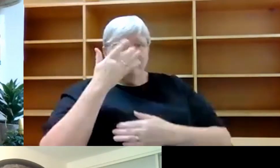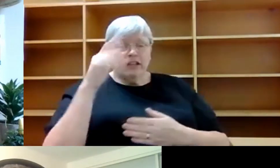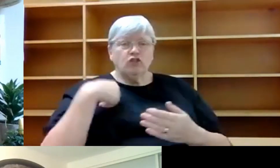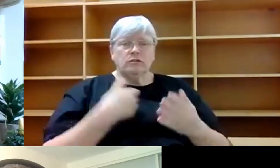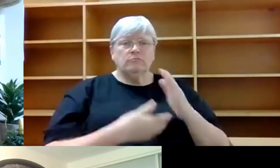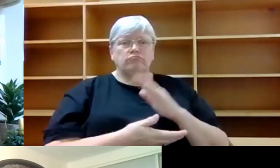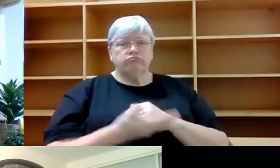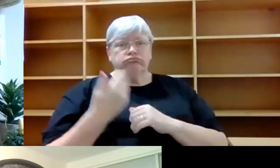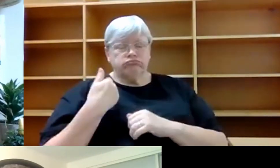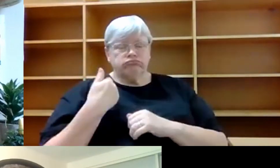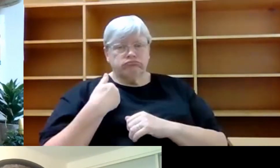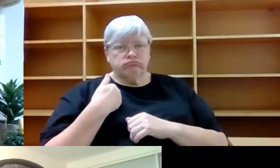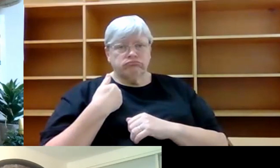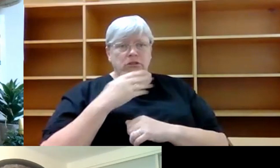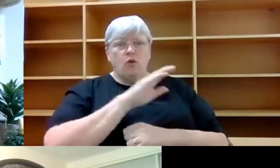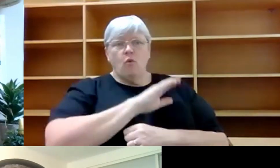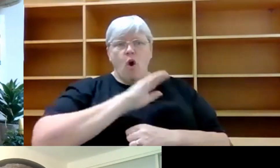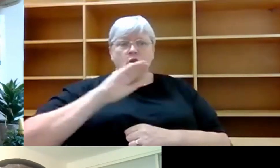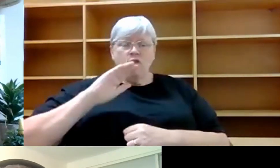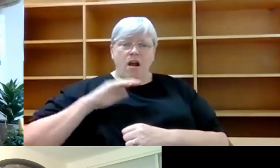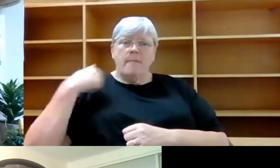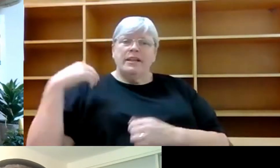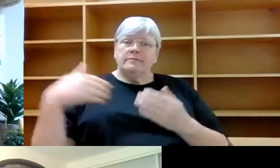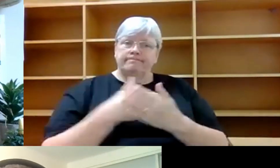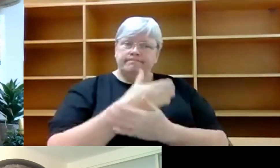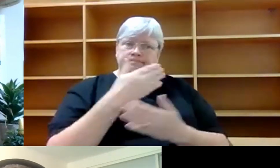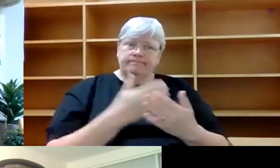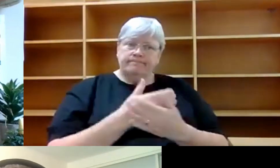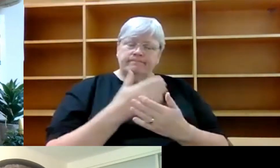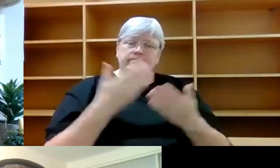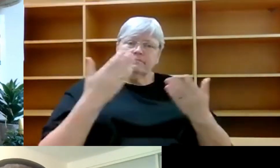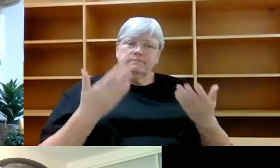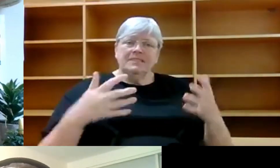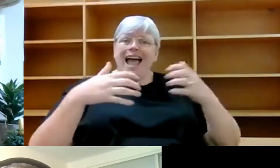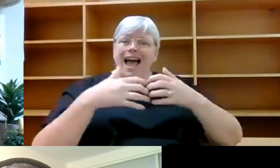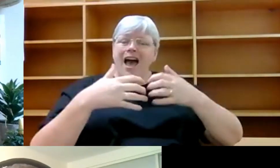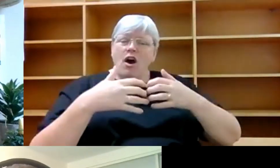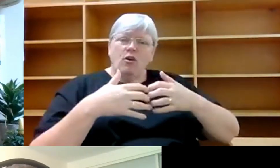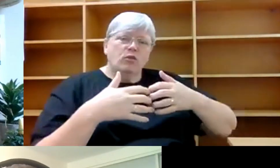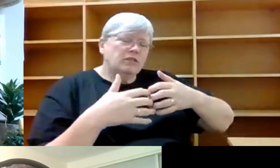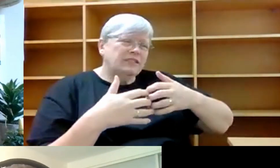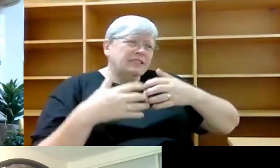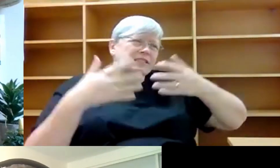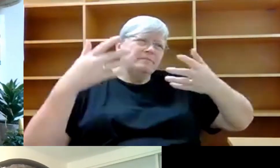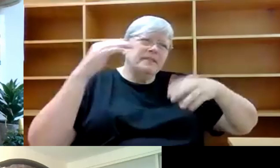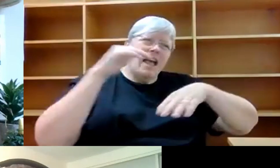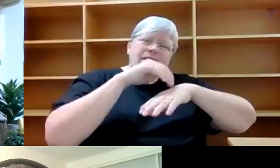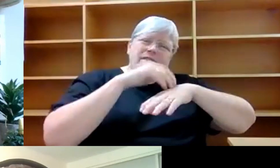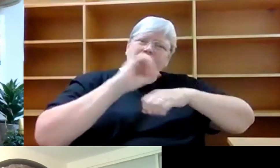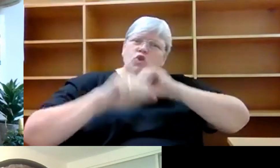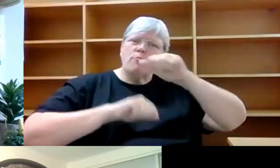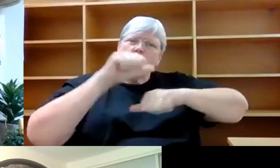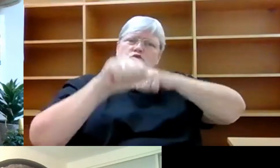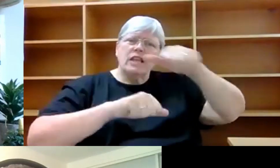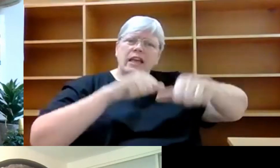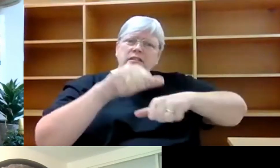YA novels have been kind of contemporary, and so how did that like affect your process, if it did at